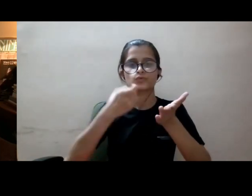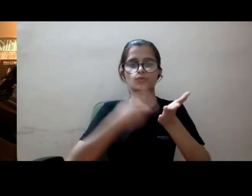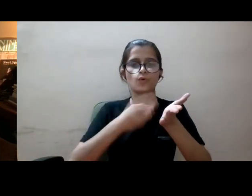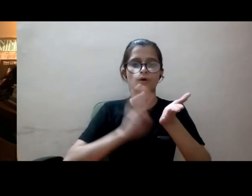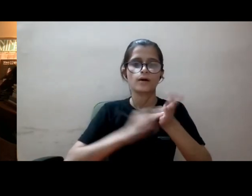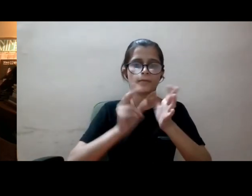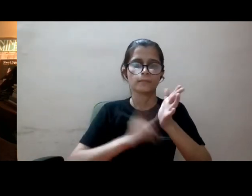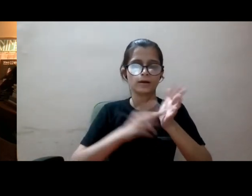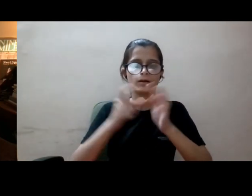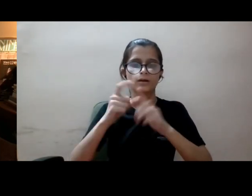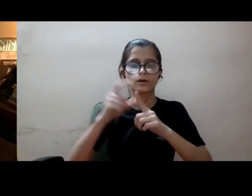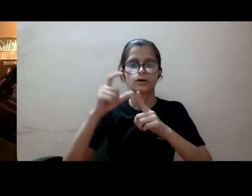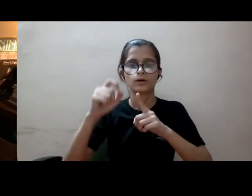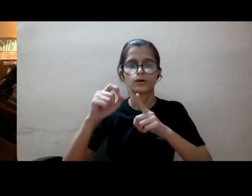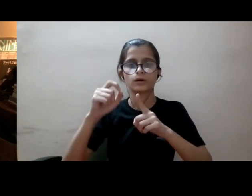Doidge,